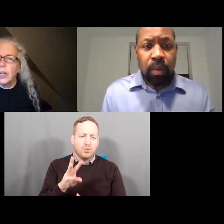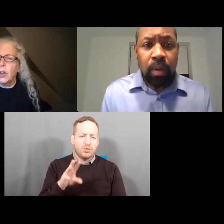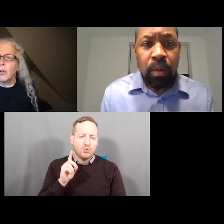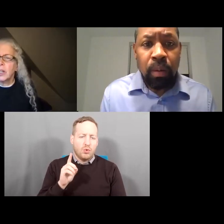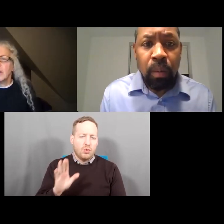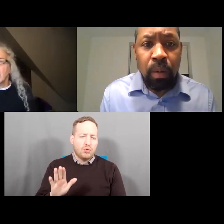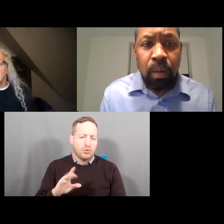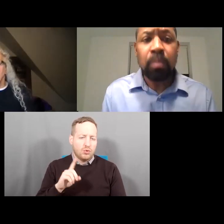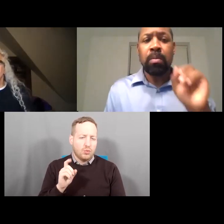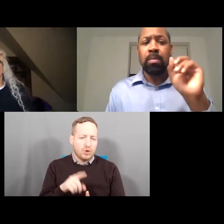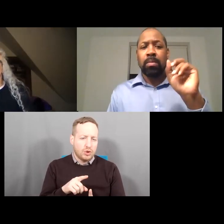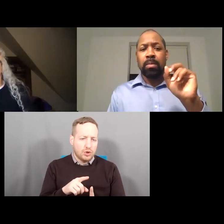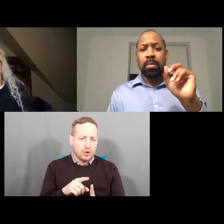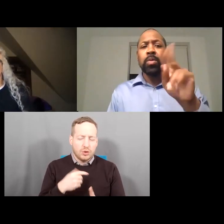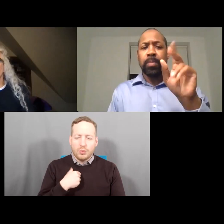open your video.